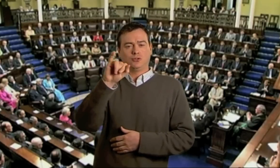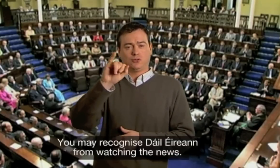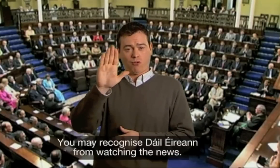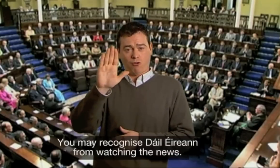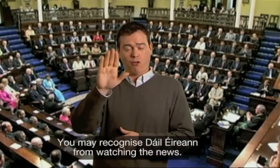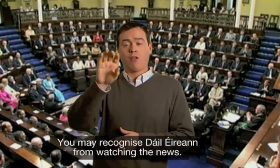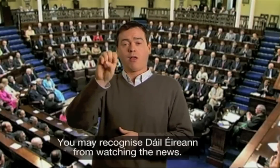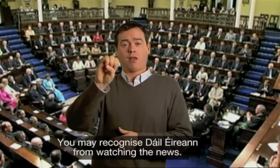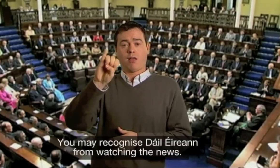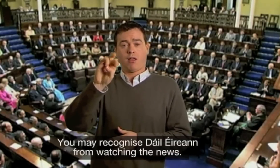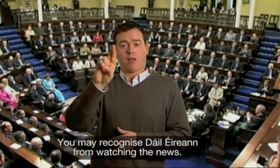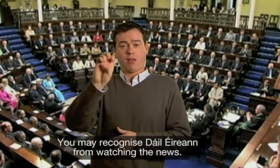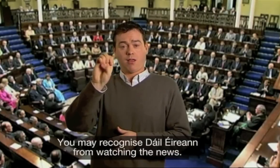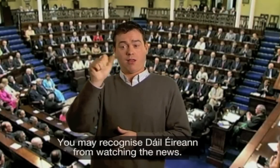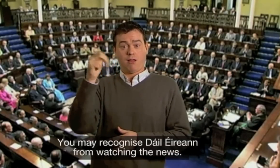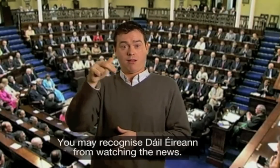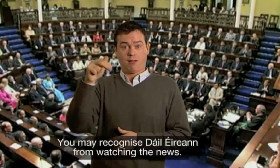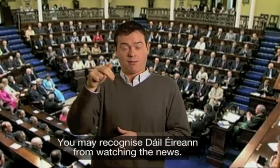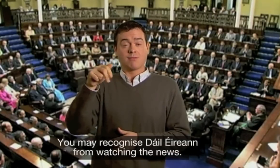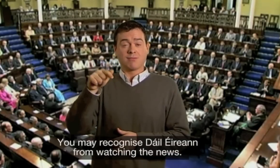You may recognise Dáil Éireann from watching the news.